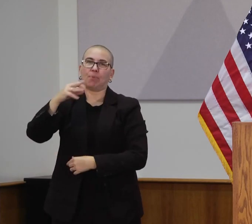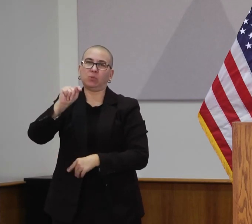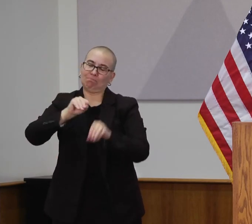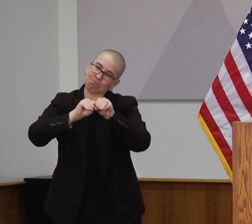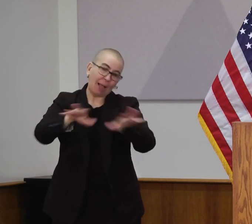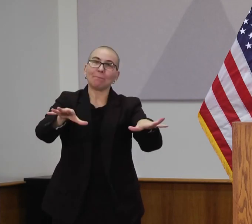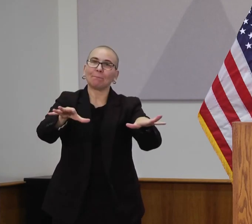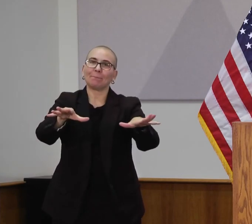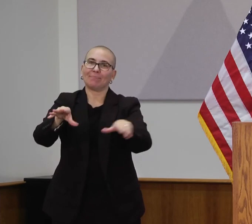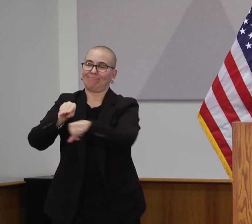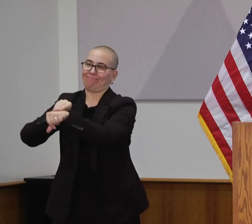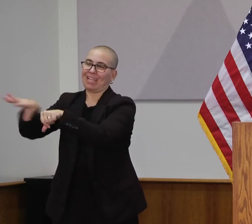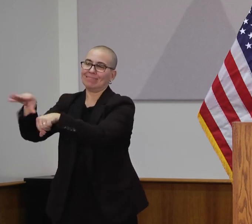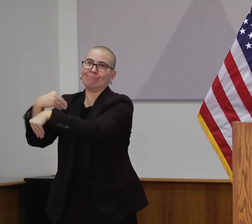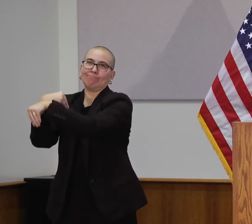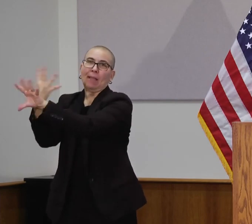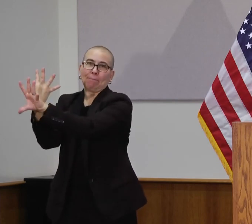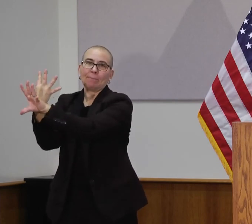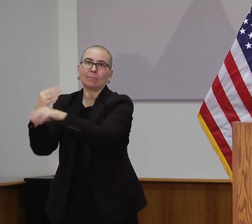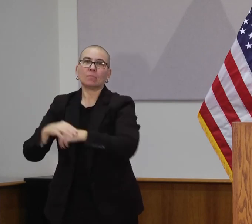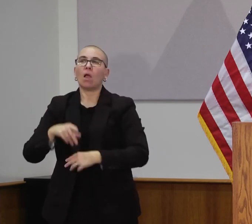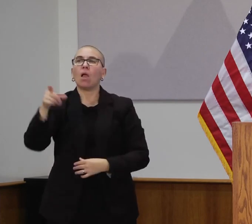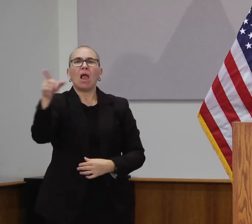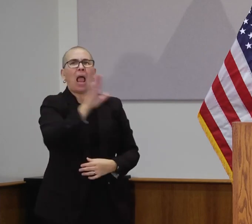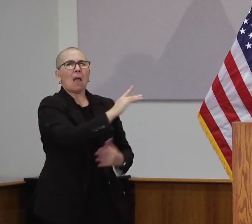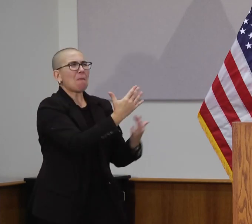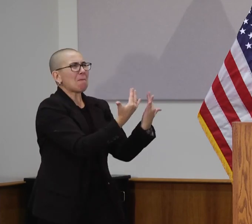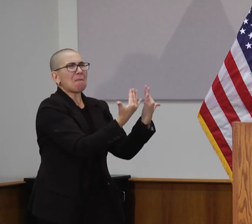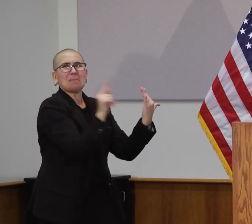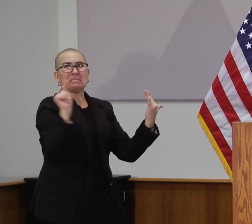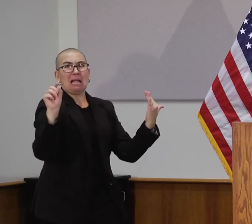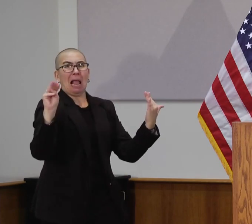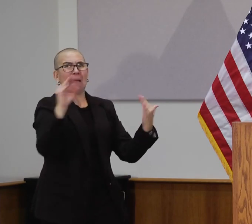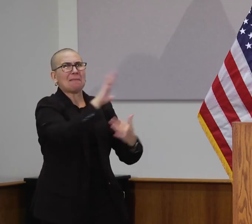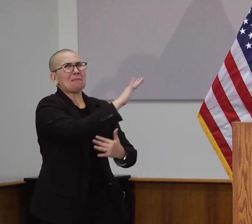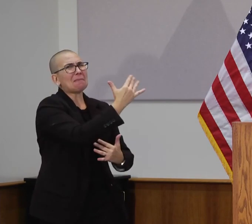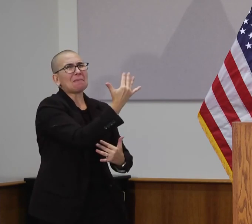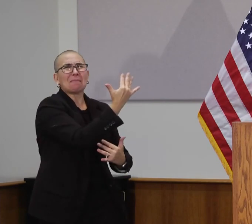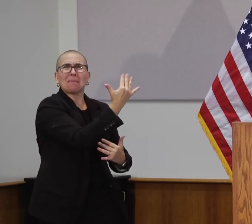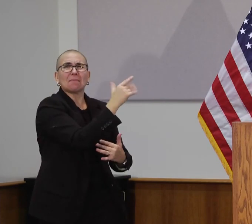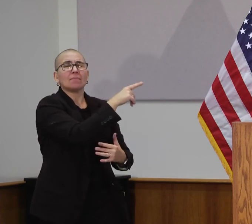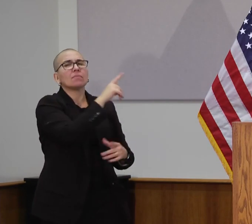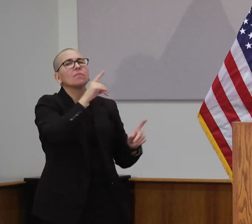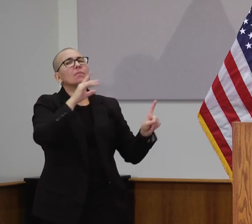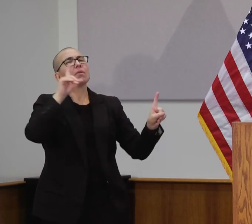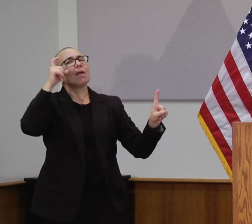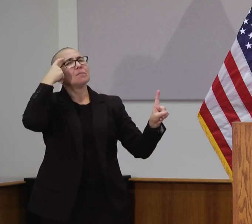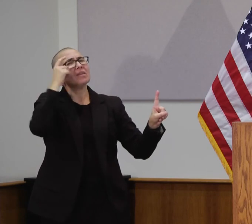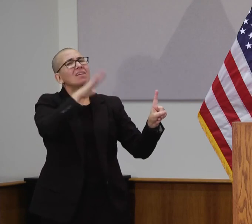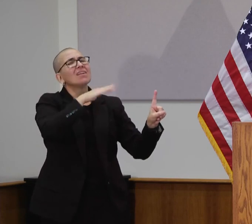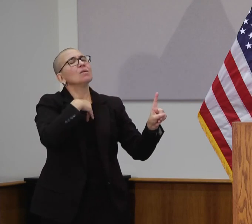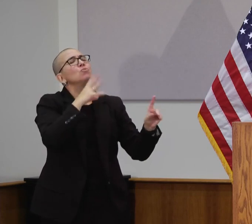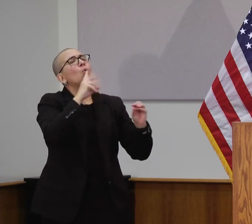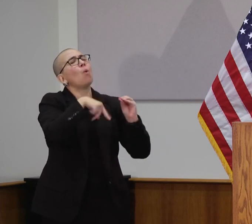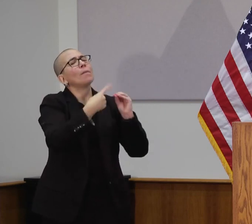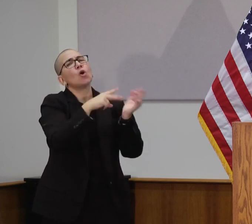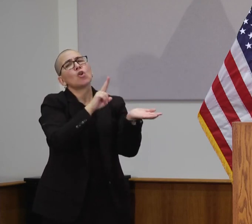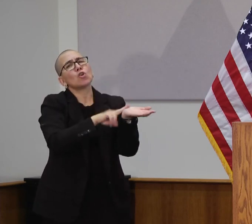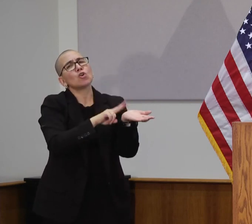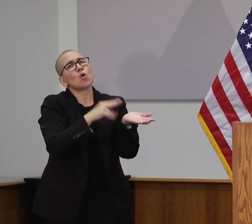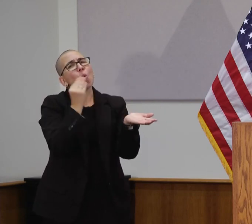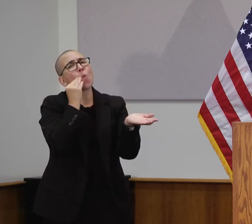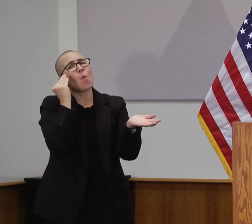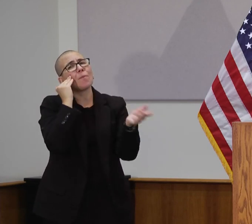Governor, at the other end of the spectrum, the number of nursing home or long-term care deaths crossed the 2,000